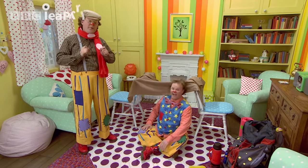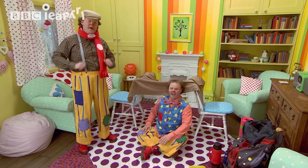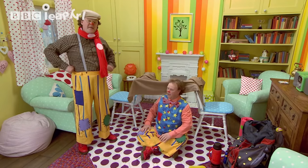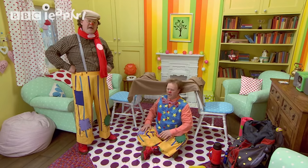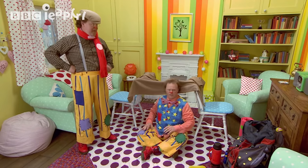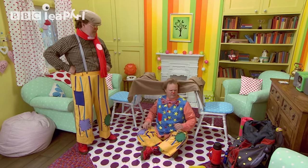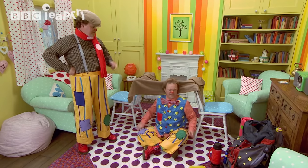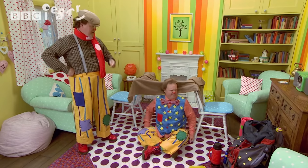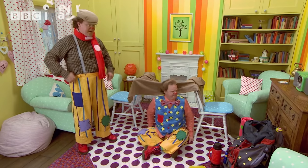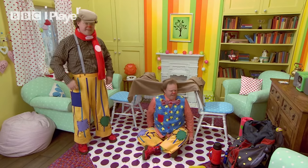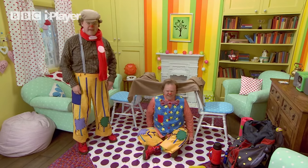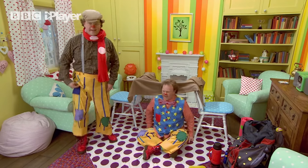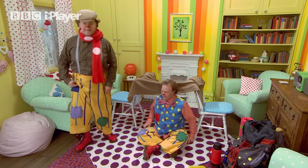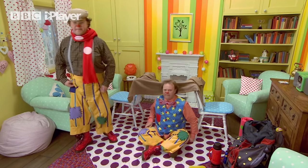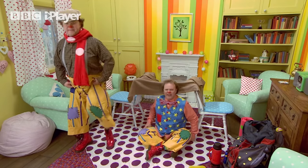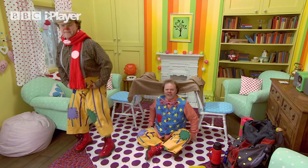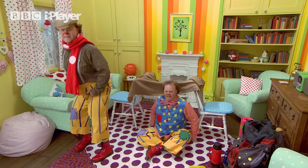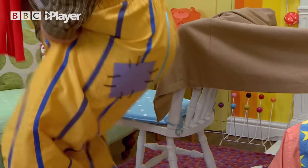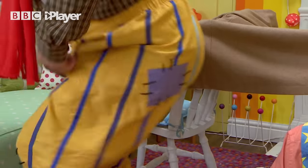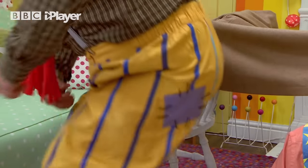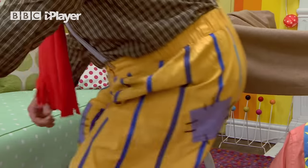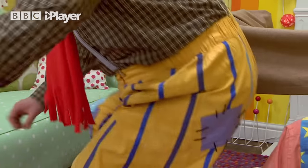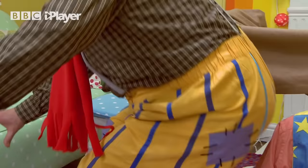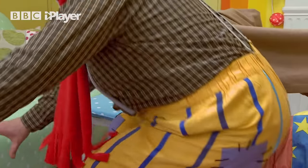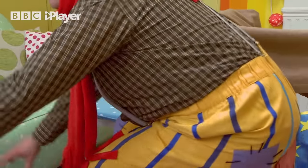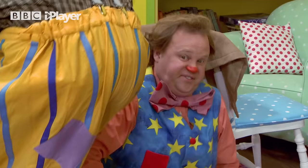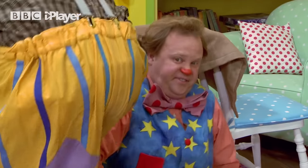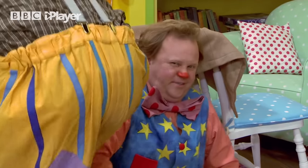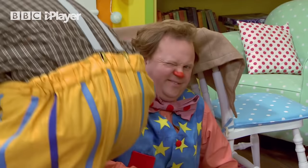one right now not really that's it just um